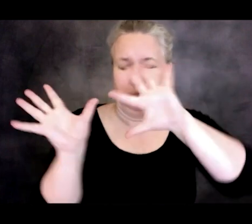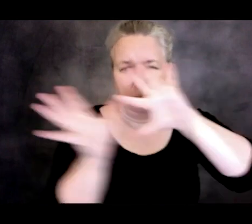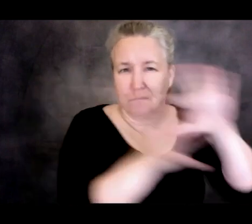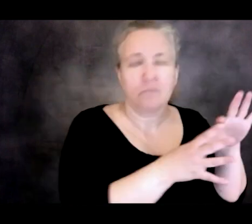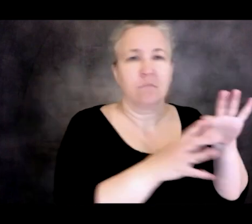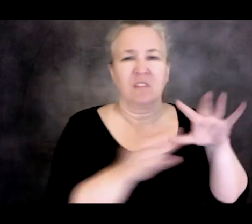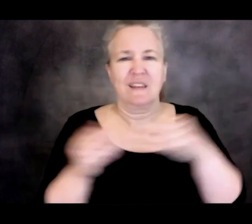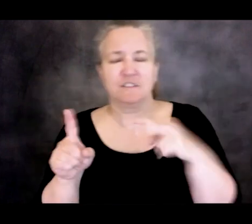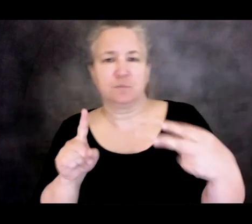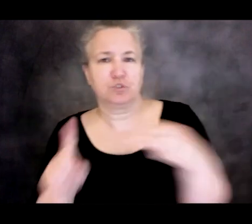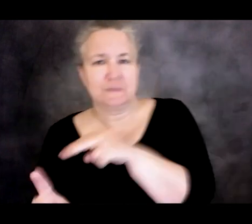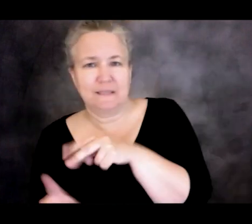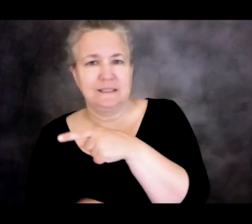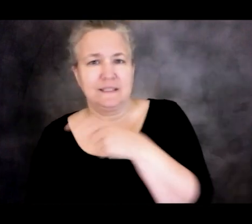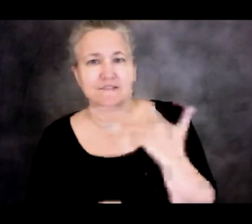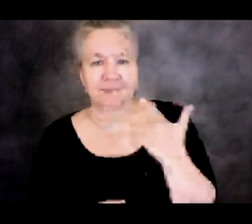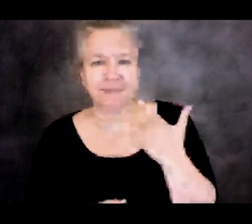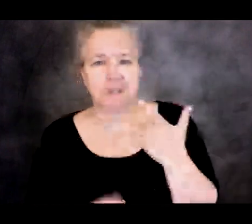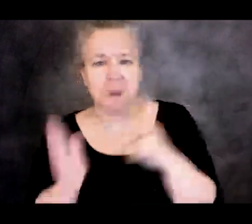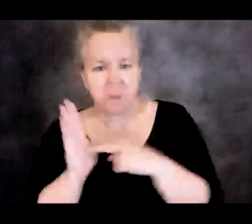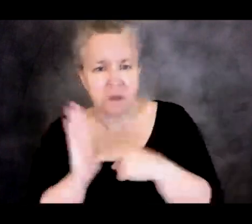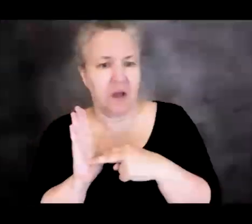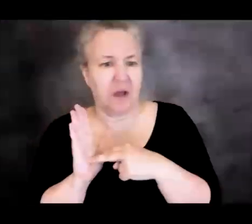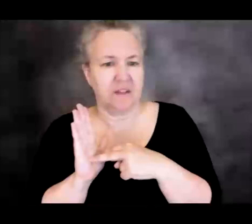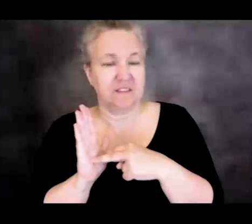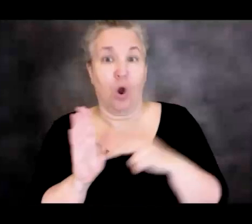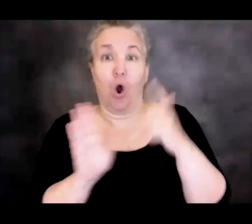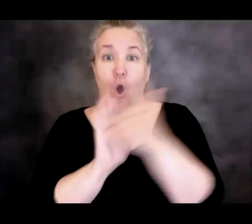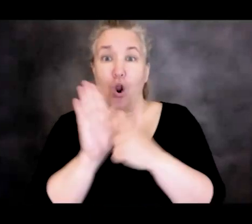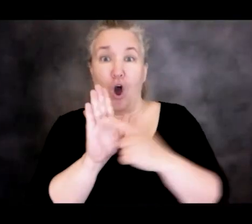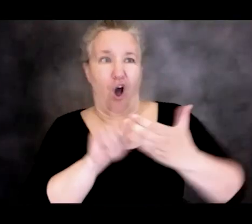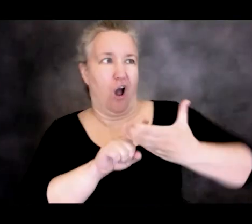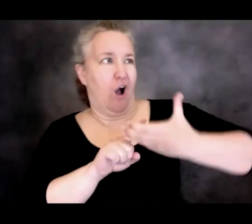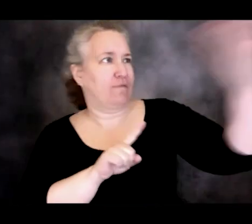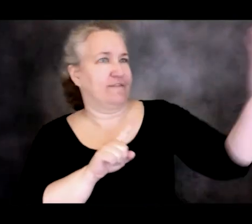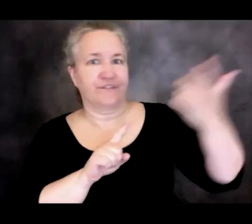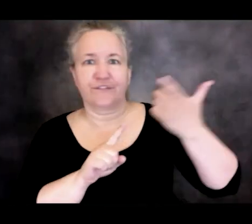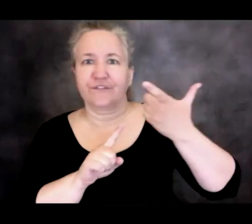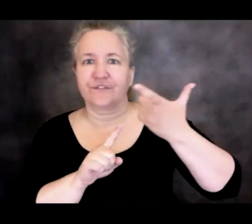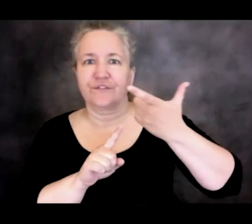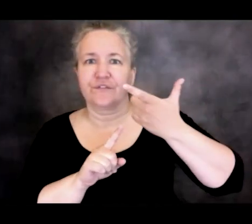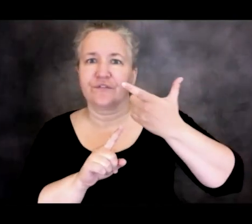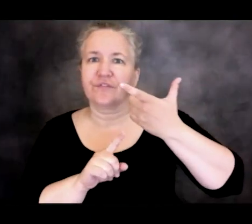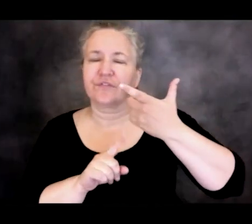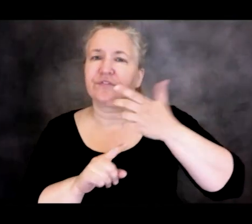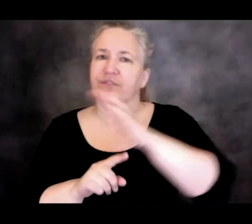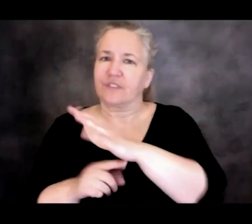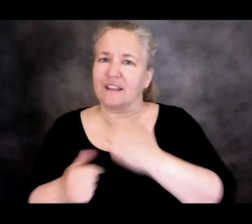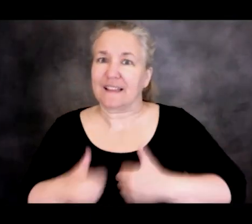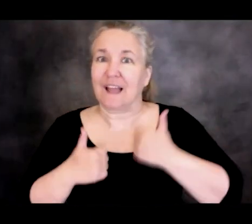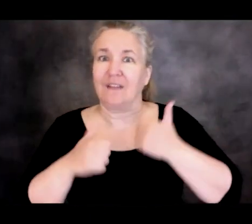perspective that enables him to kind of stand outside of the law and apart from his life above